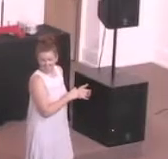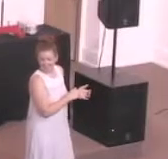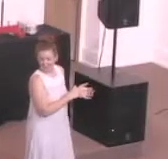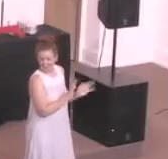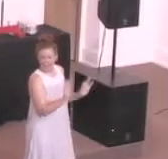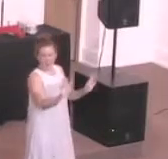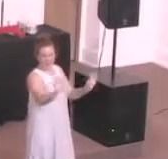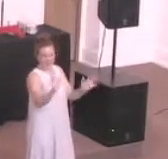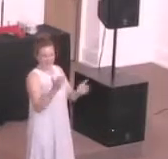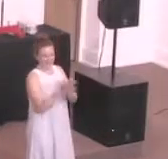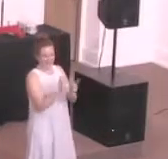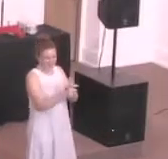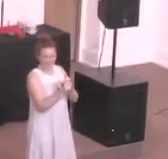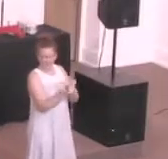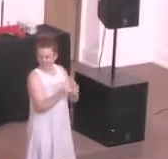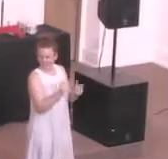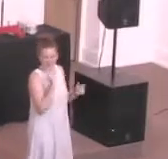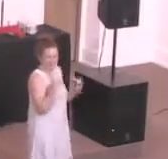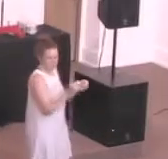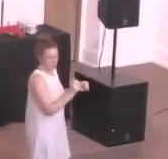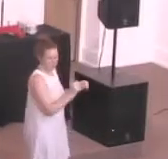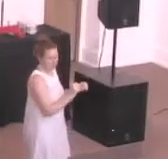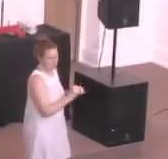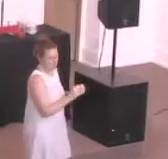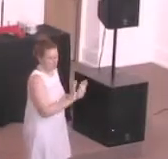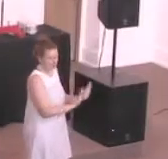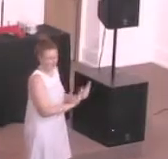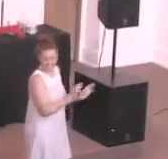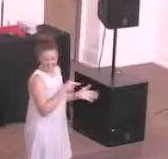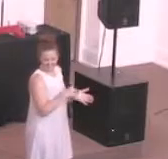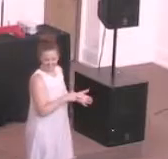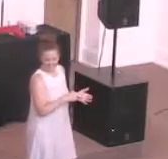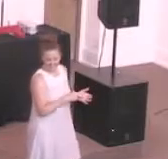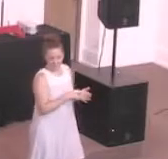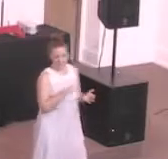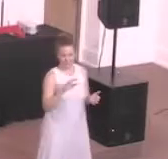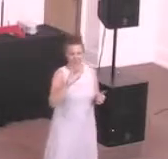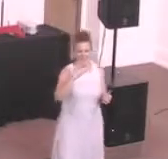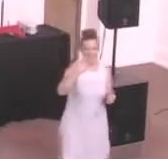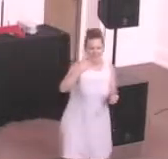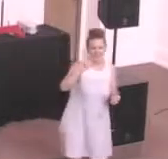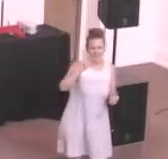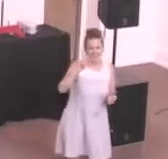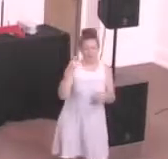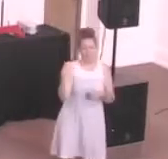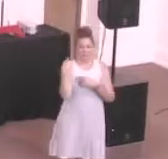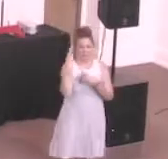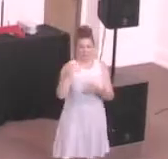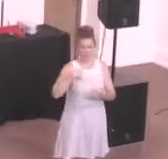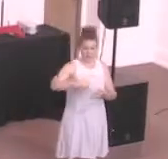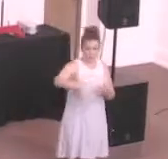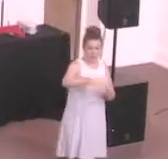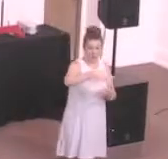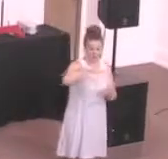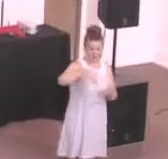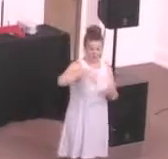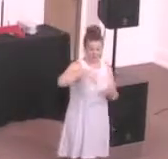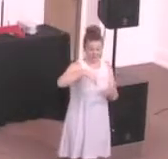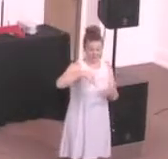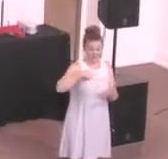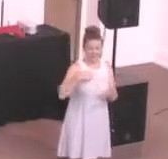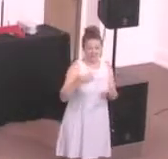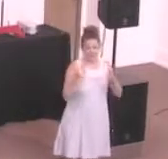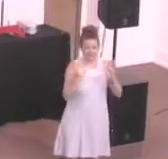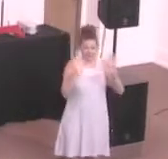No, no, no, no, no. Okay, I'll give you a break, okay? You just stand right here. Everyone say, therefore. Therefore. Since we are surrounded